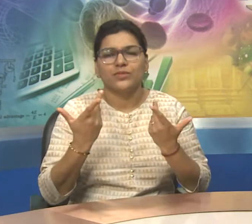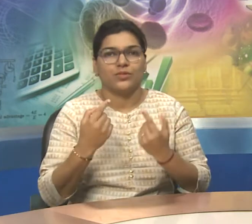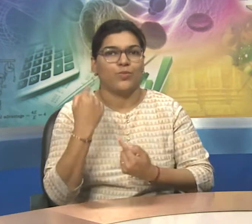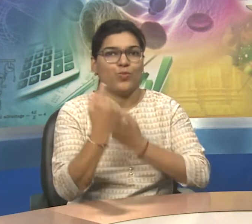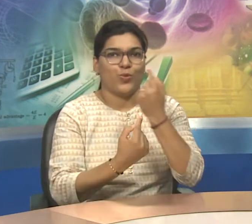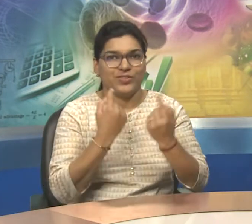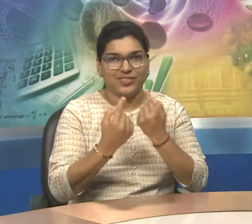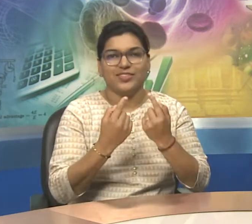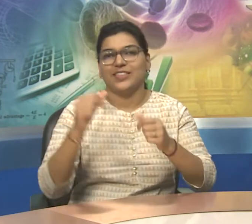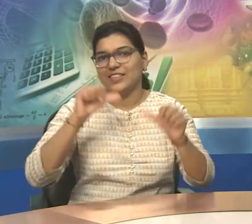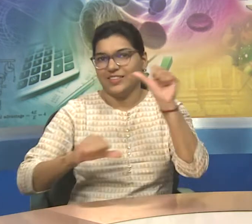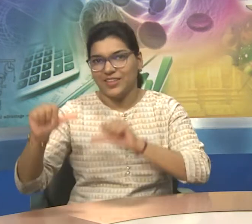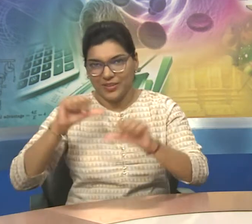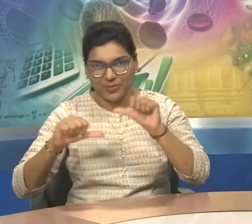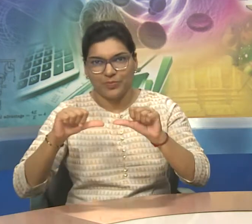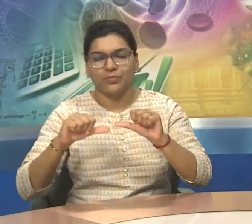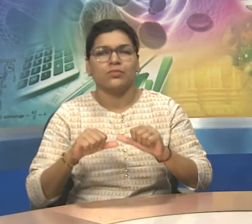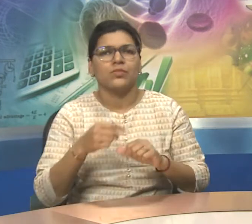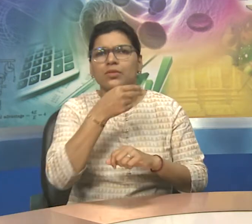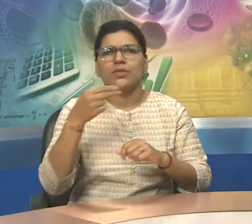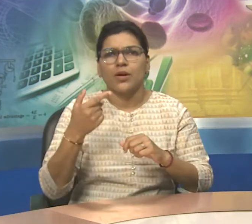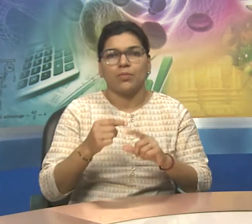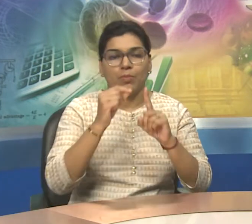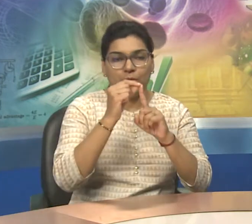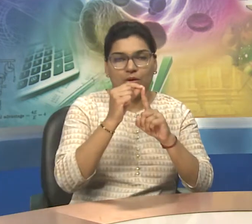to start a new subject, that is